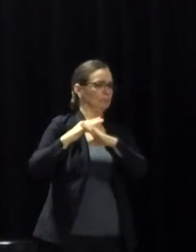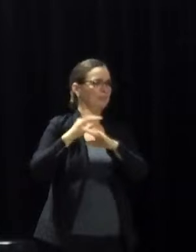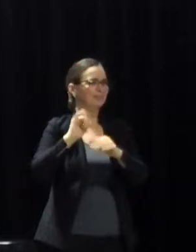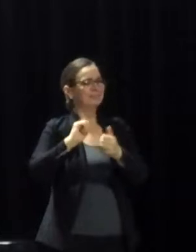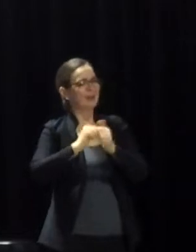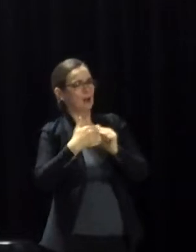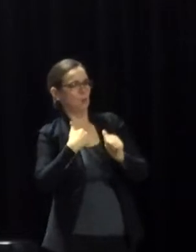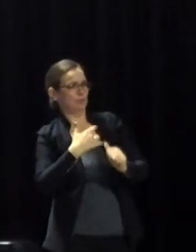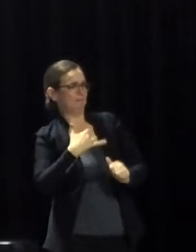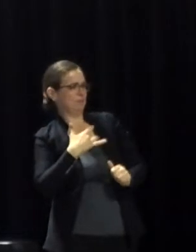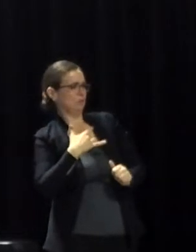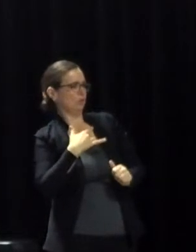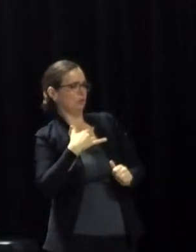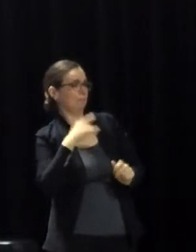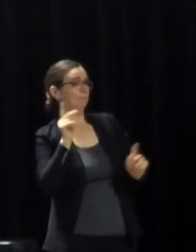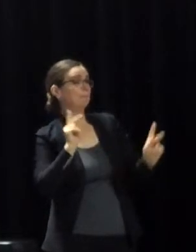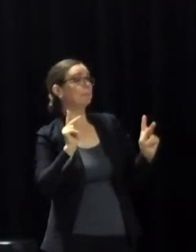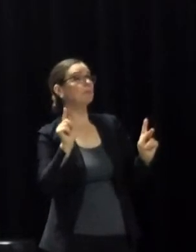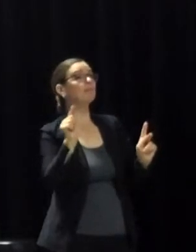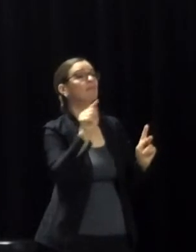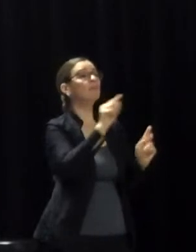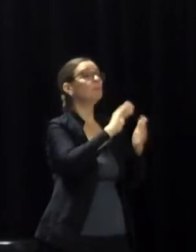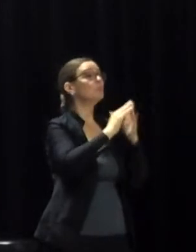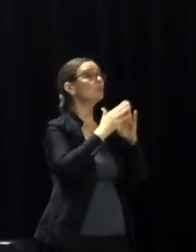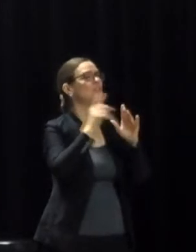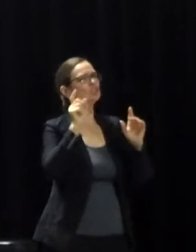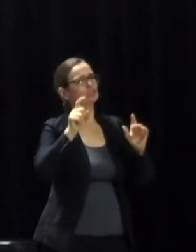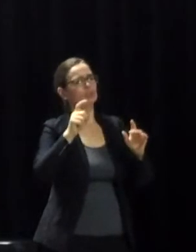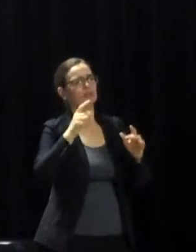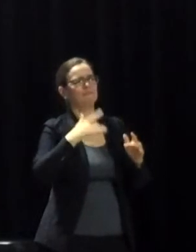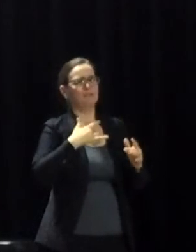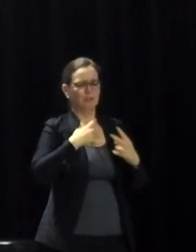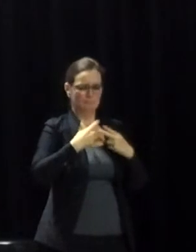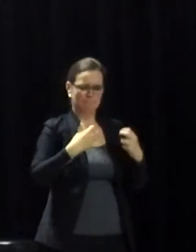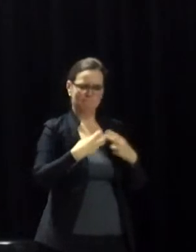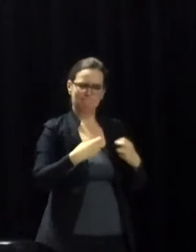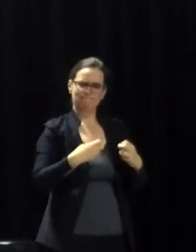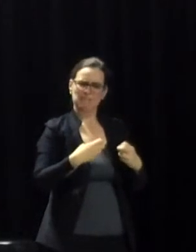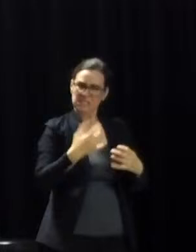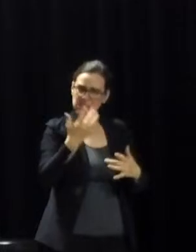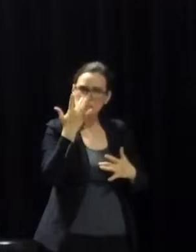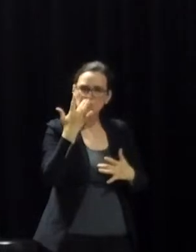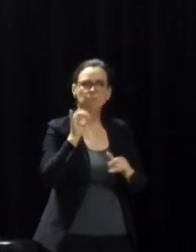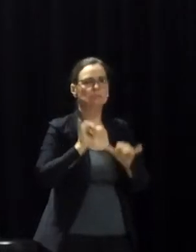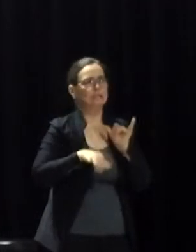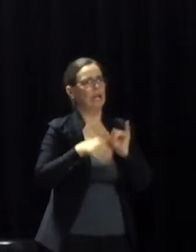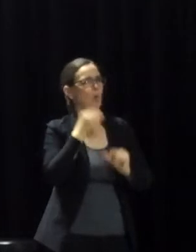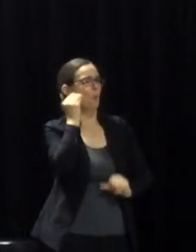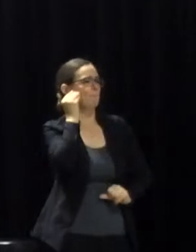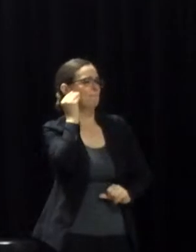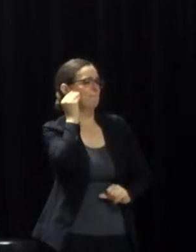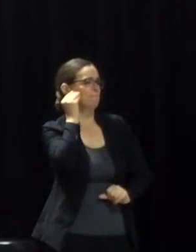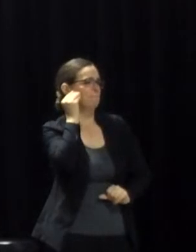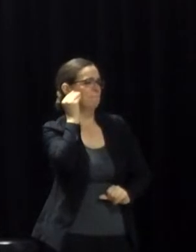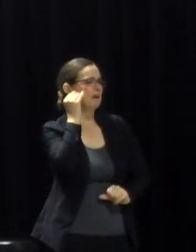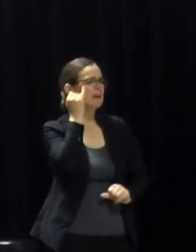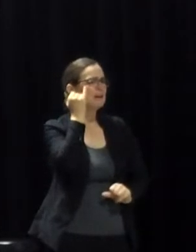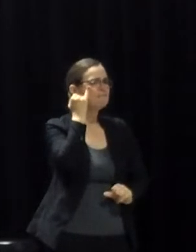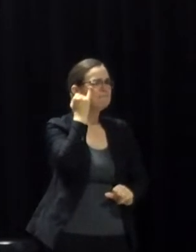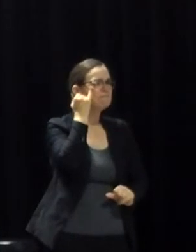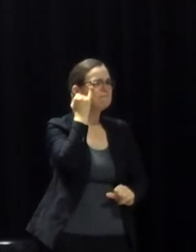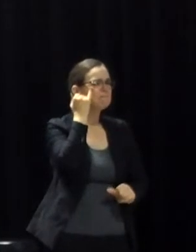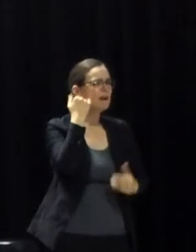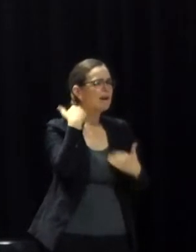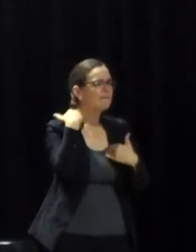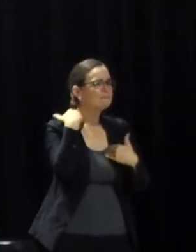sick. But do we box it in then, and then get a hold of that case, and then we put that one to bed?